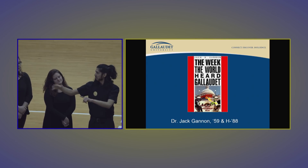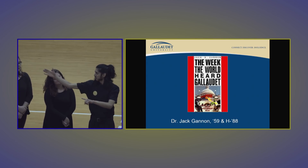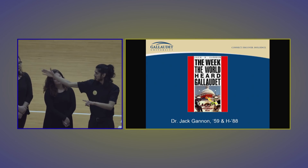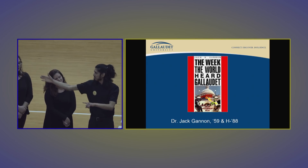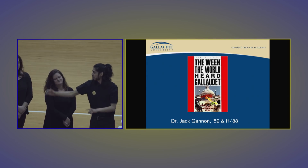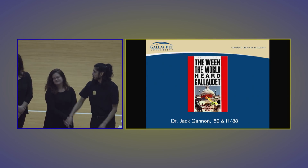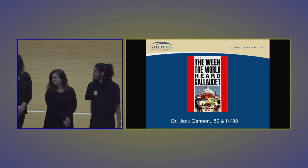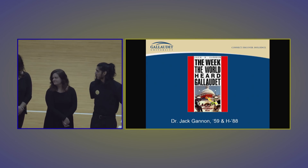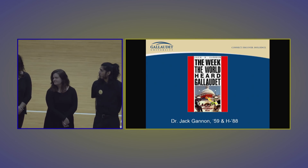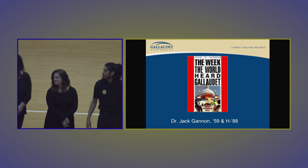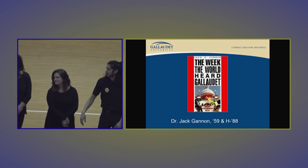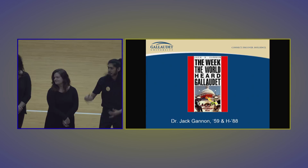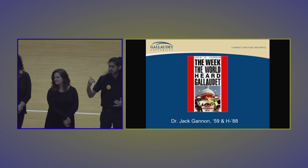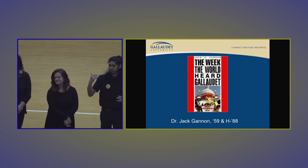Gallaudet.